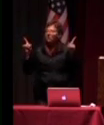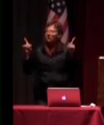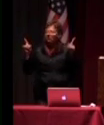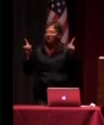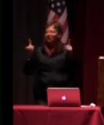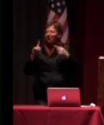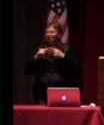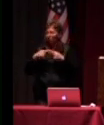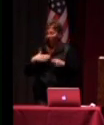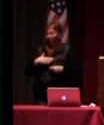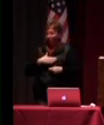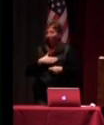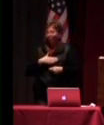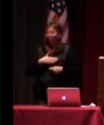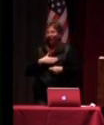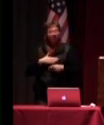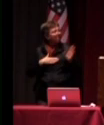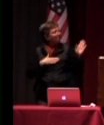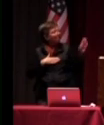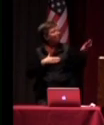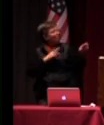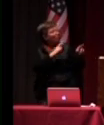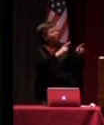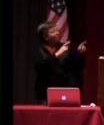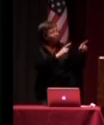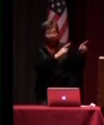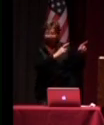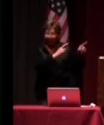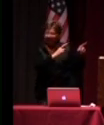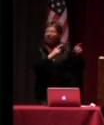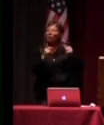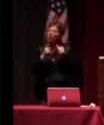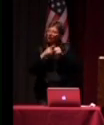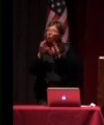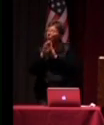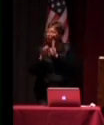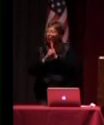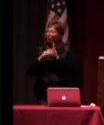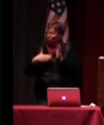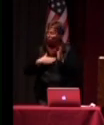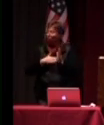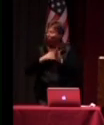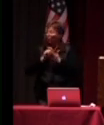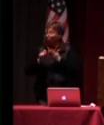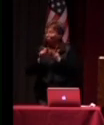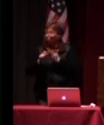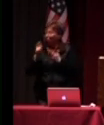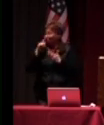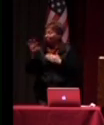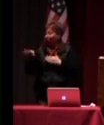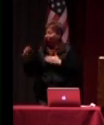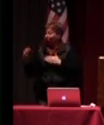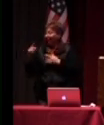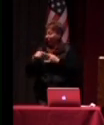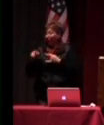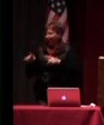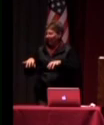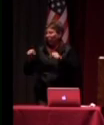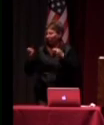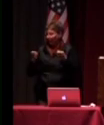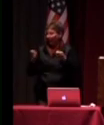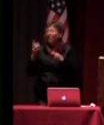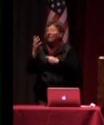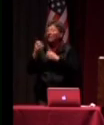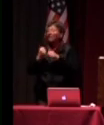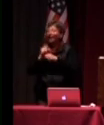and there on the right is the first constitution that he devised for France, and it was ratified by the plebiscite I mentioned. Then, 5 years